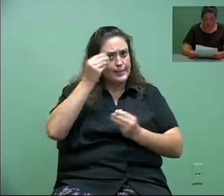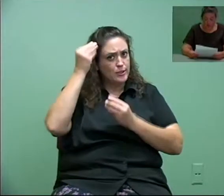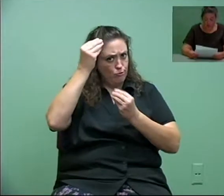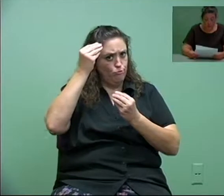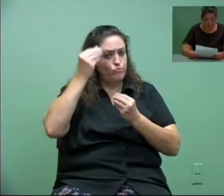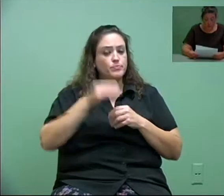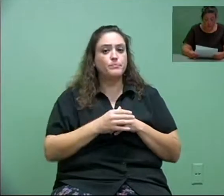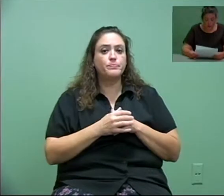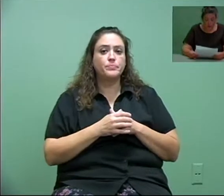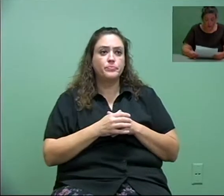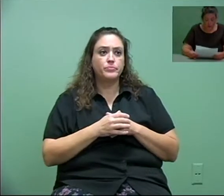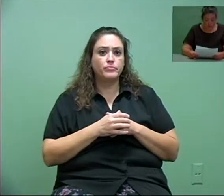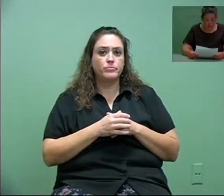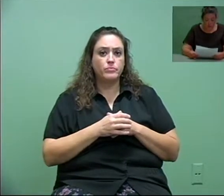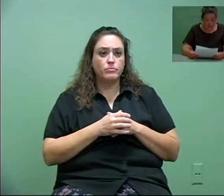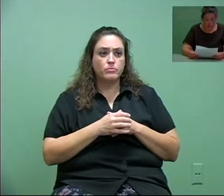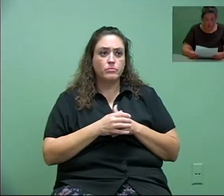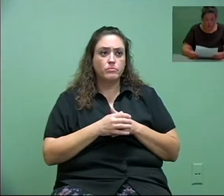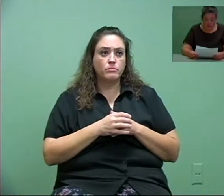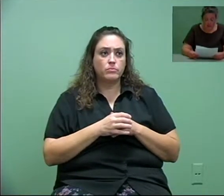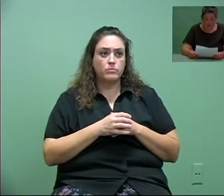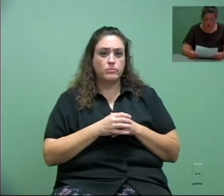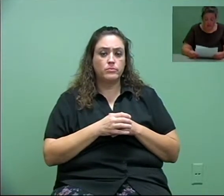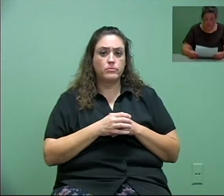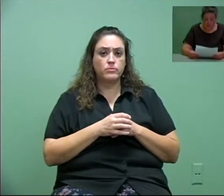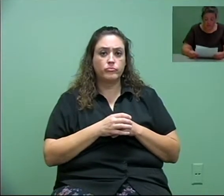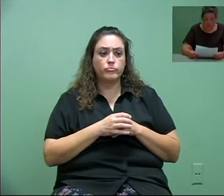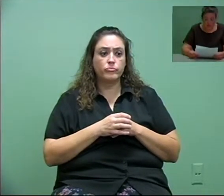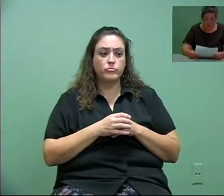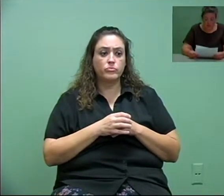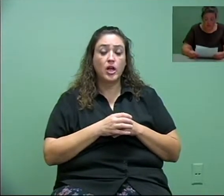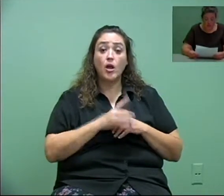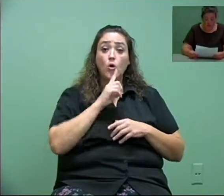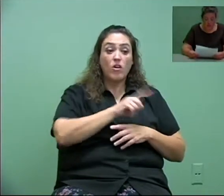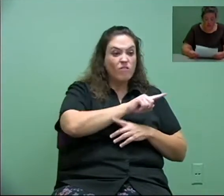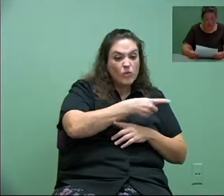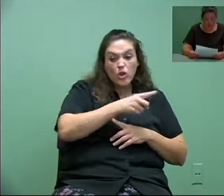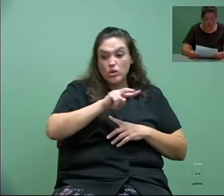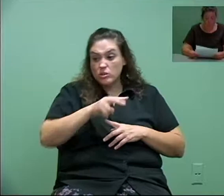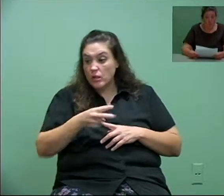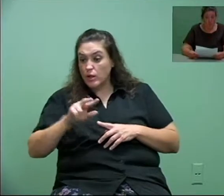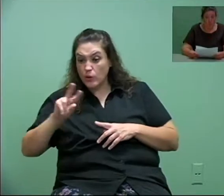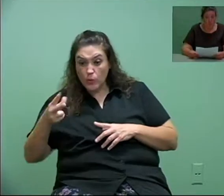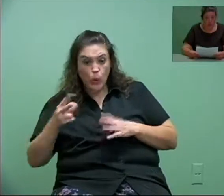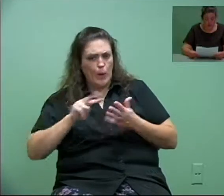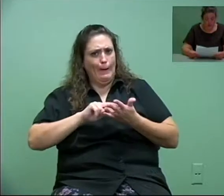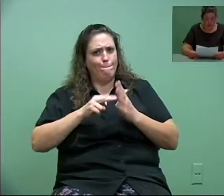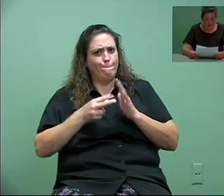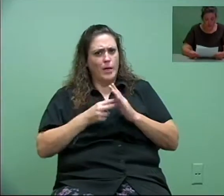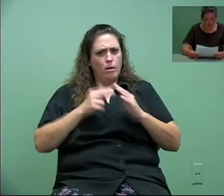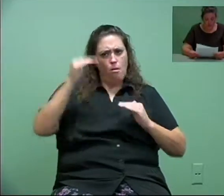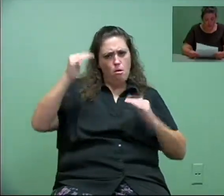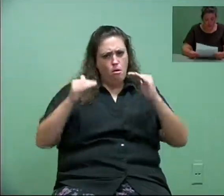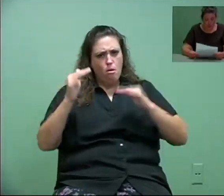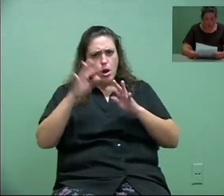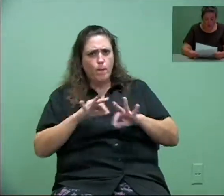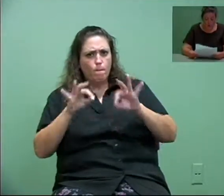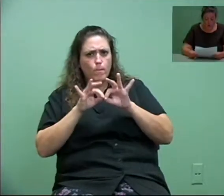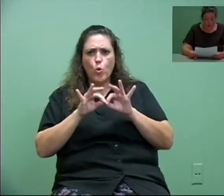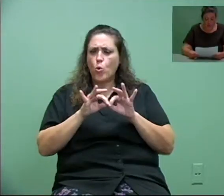whole. The order in which the instructions are given does not mean that some instructions are more important than